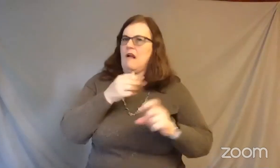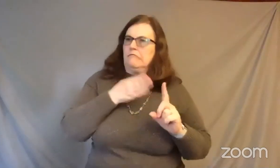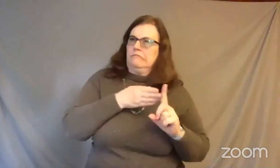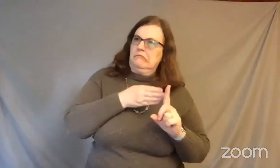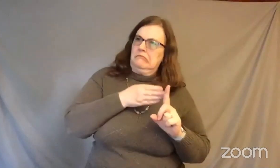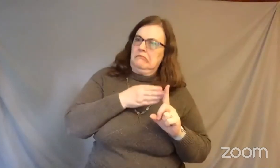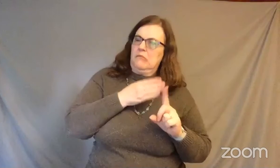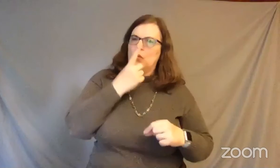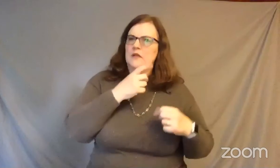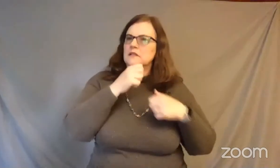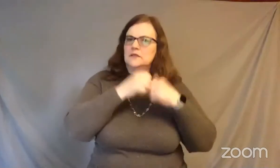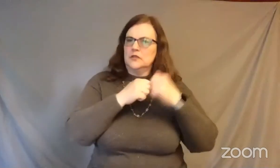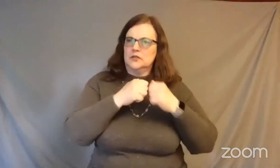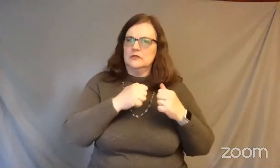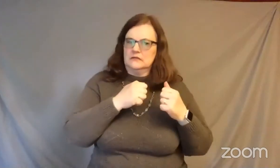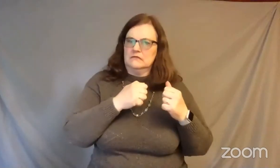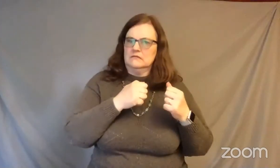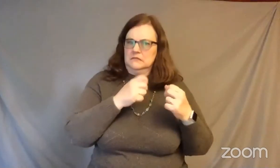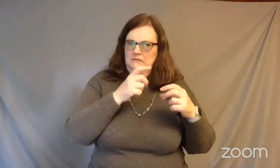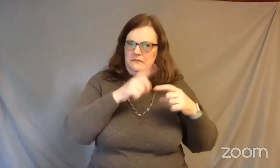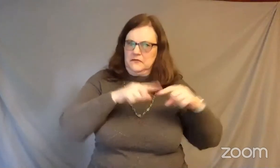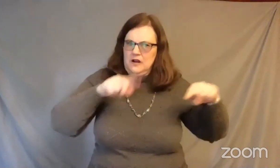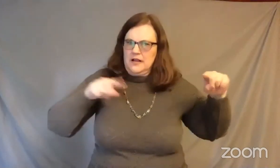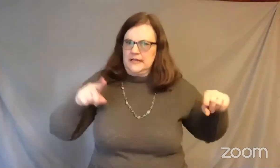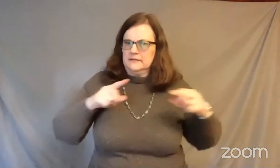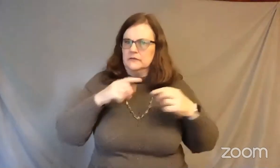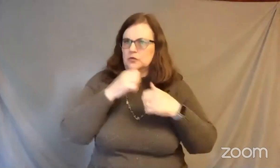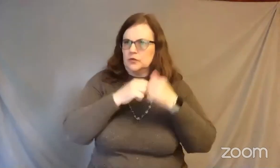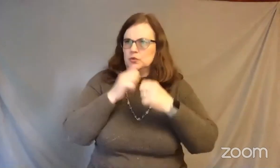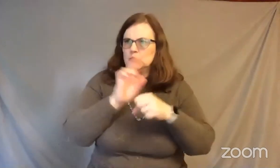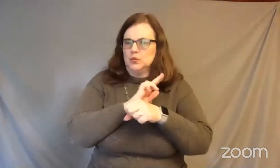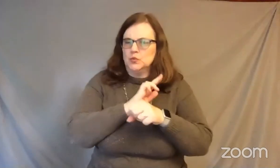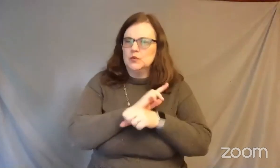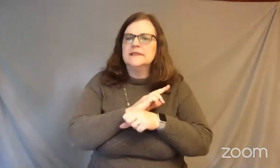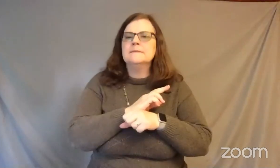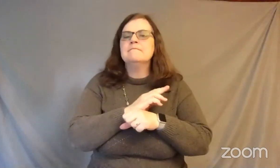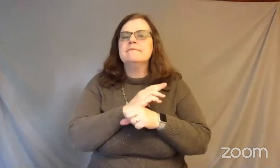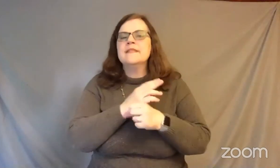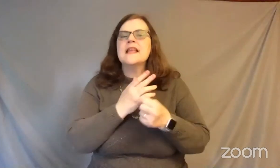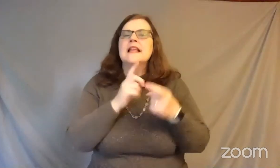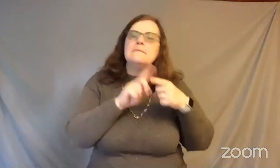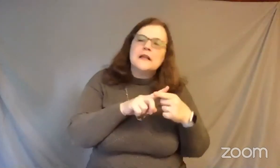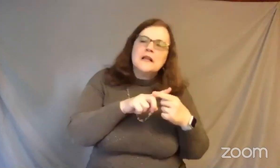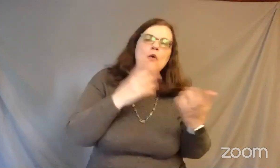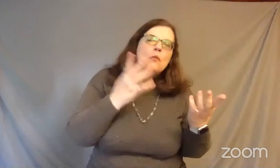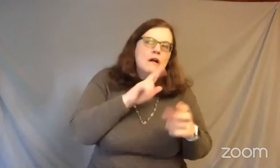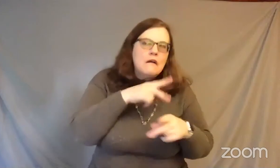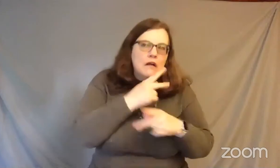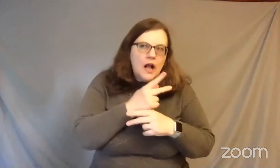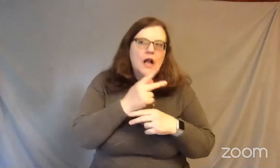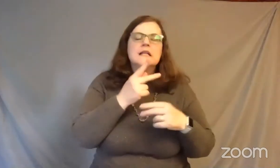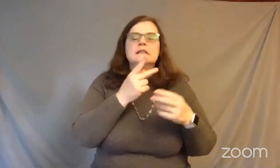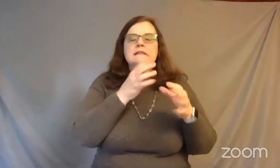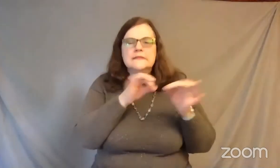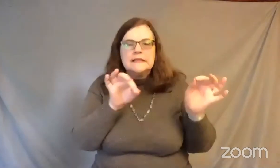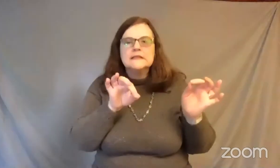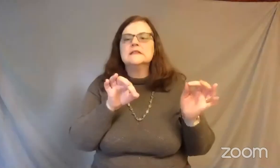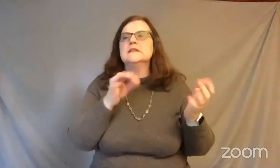we show the way that deaf children acquiring sign language are using these positions for different